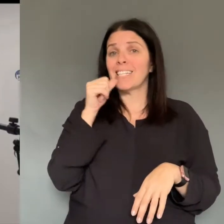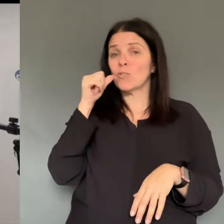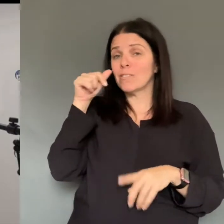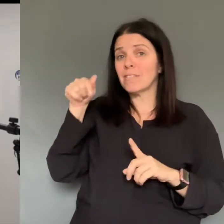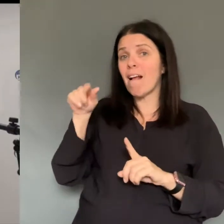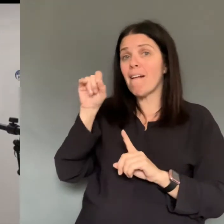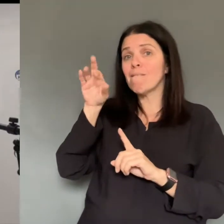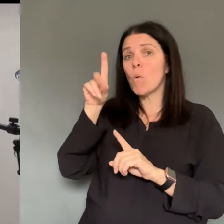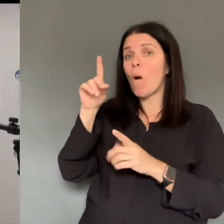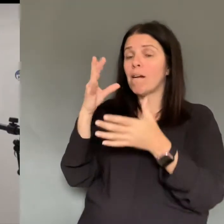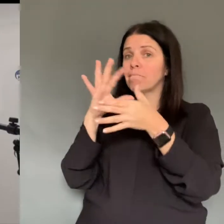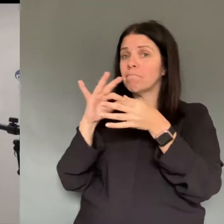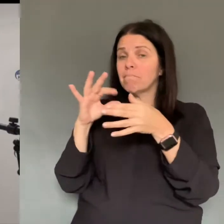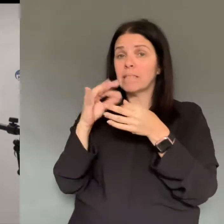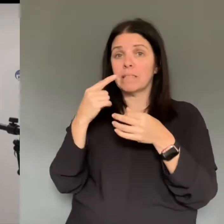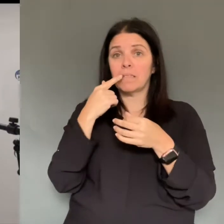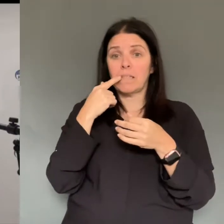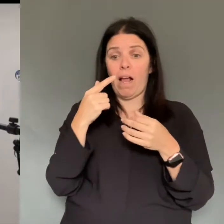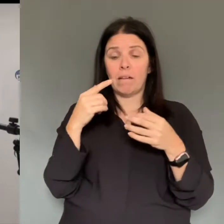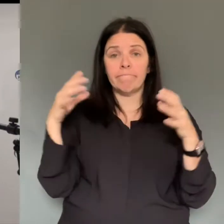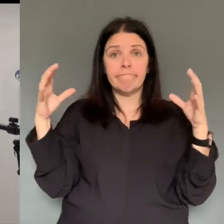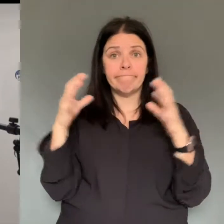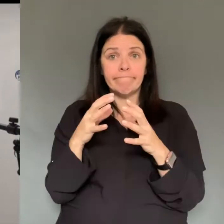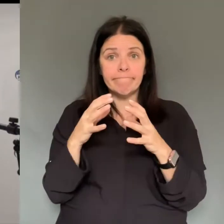in preventing